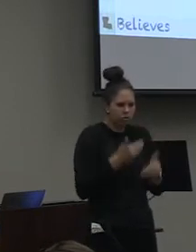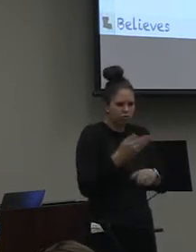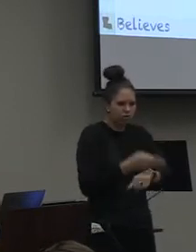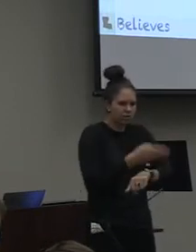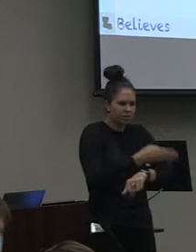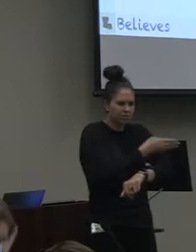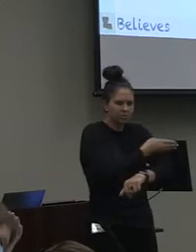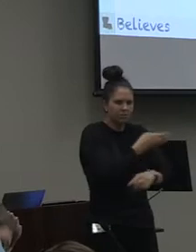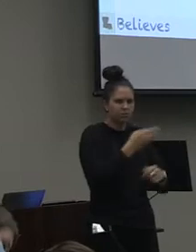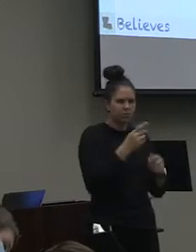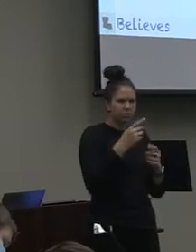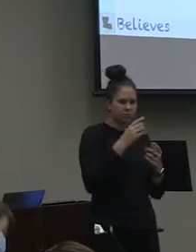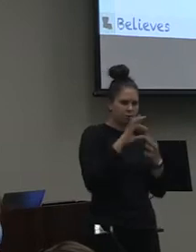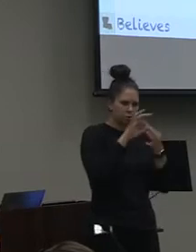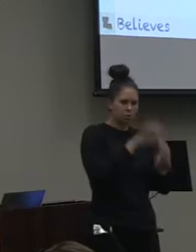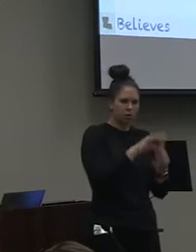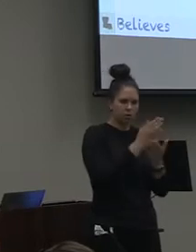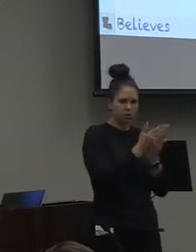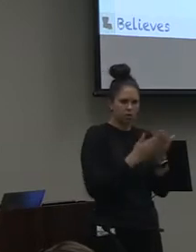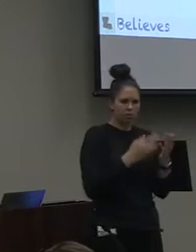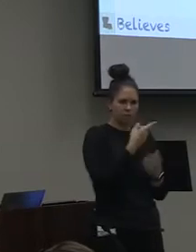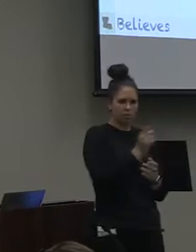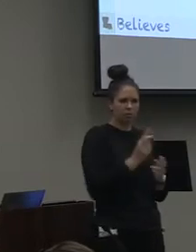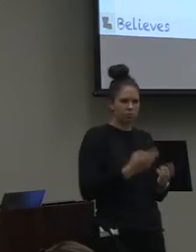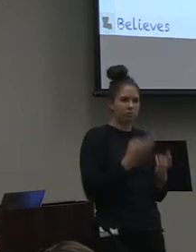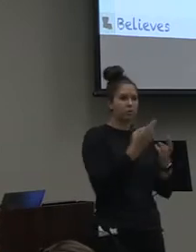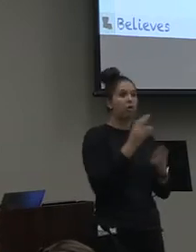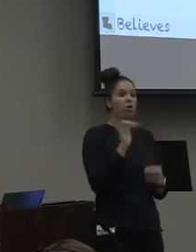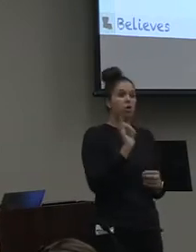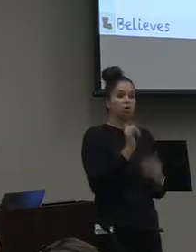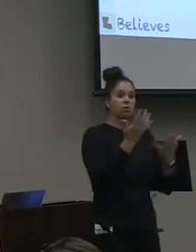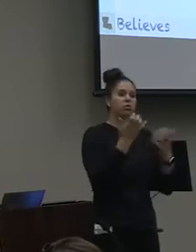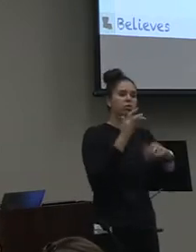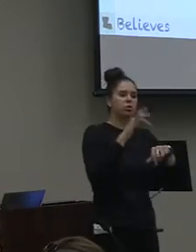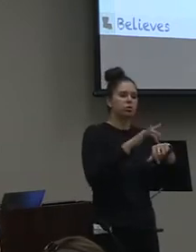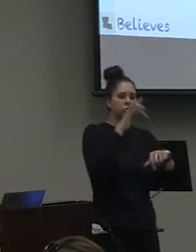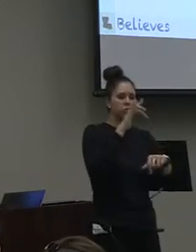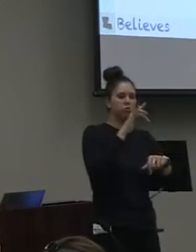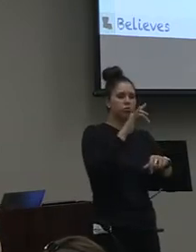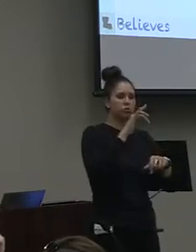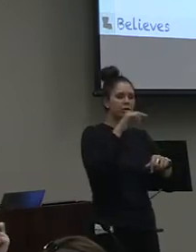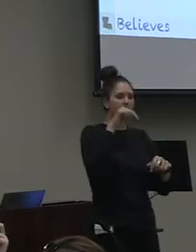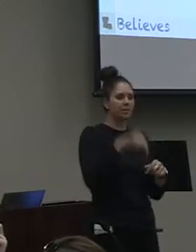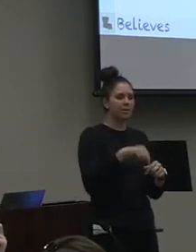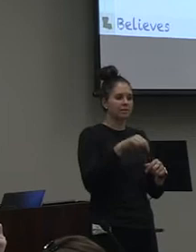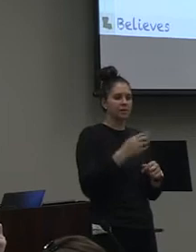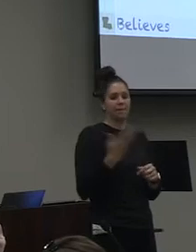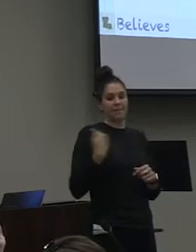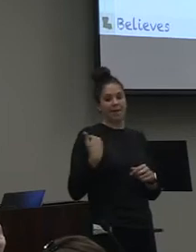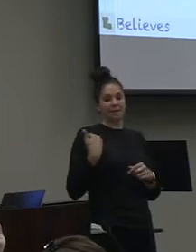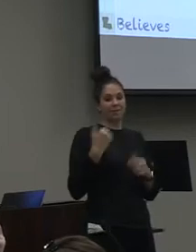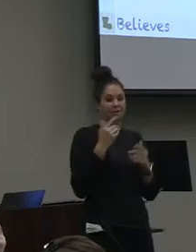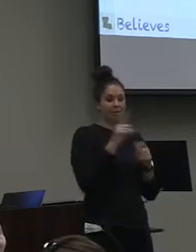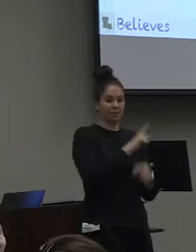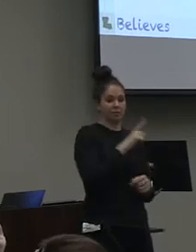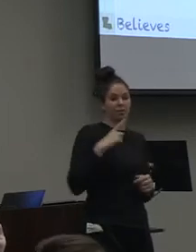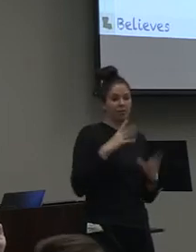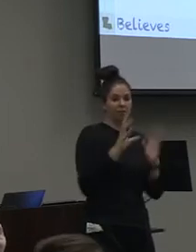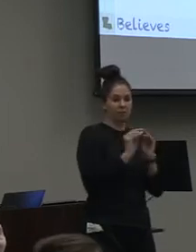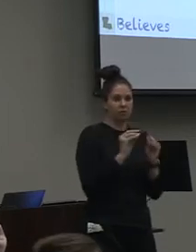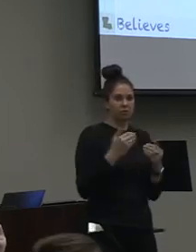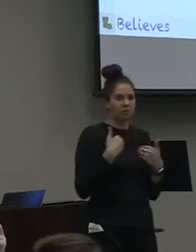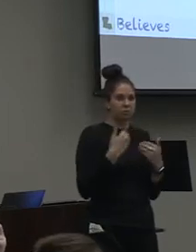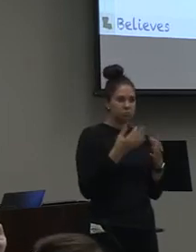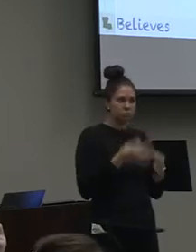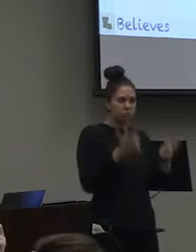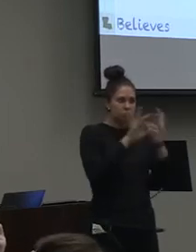made around some of those recommendations. And then we also wanted to touch on this past legislative session, there was some very